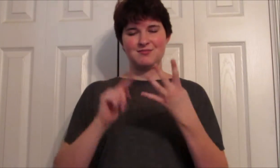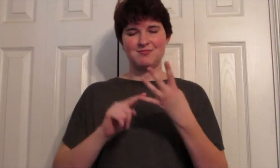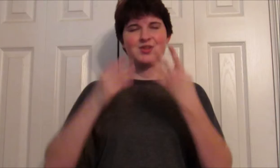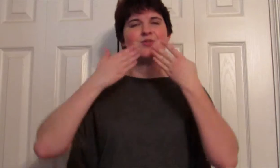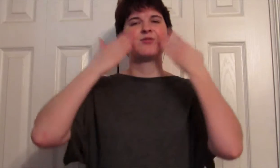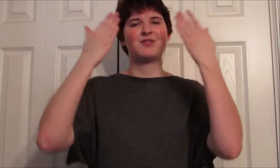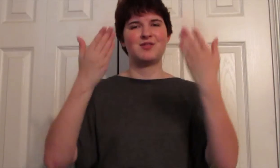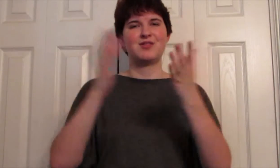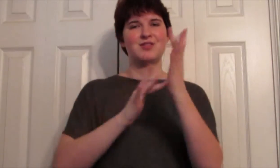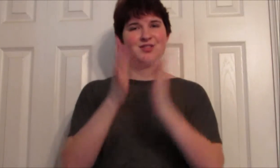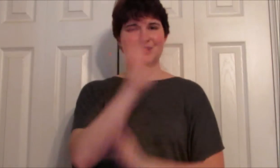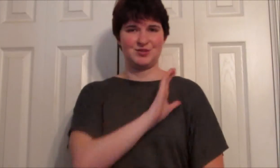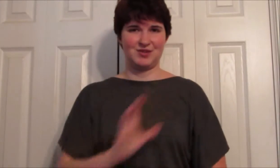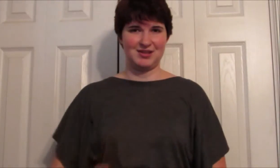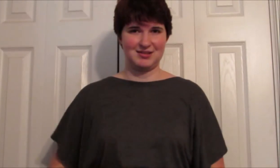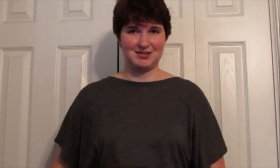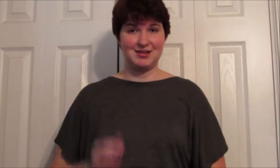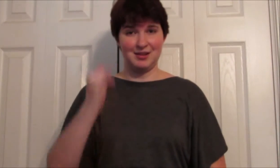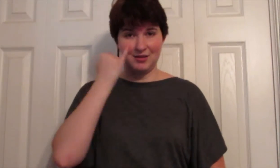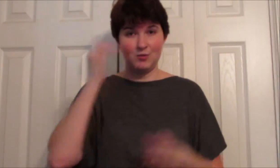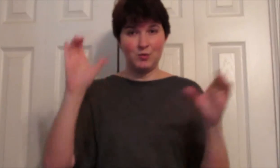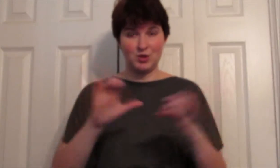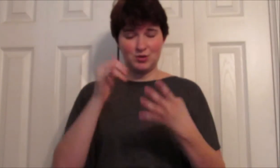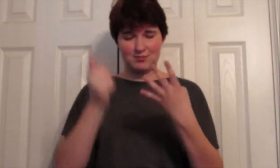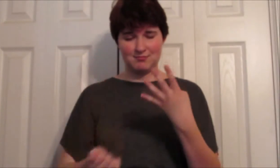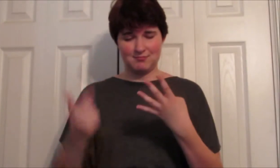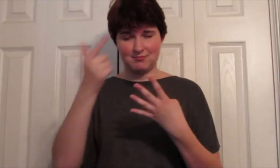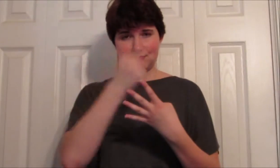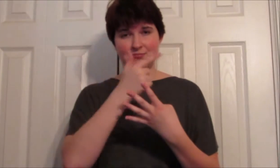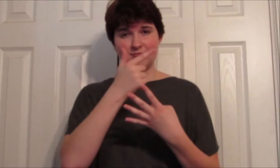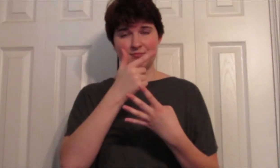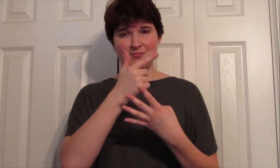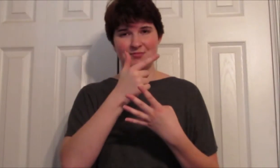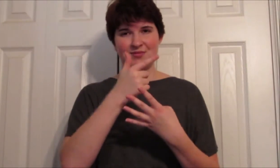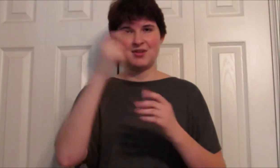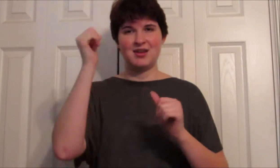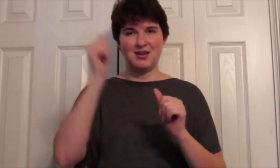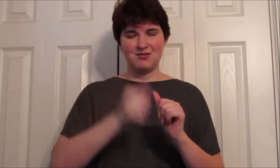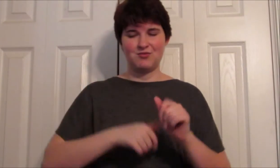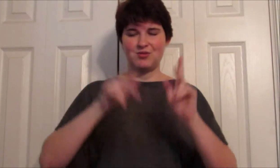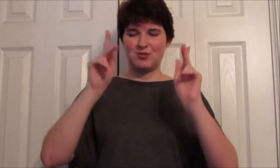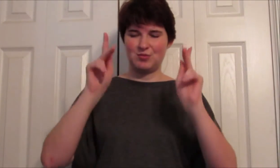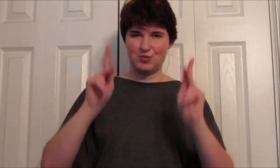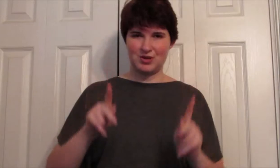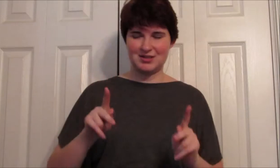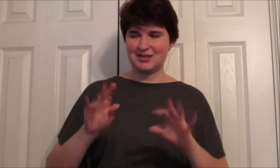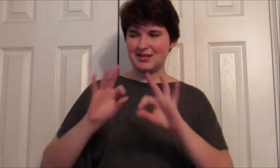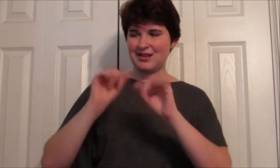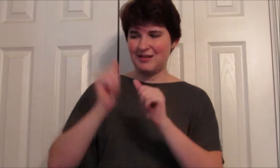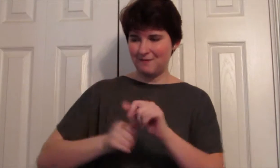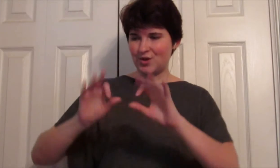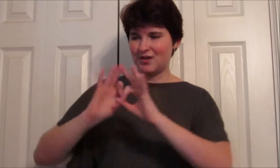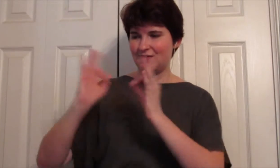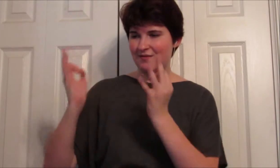for Jesus Christ. Friends, if we do this, person by person, family by